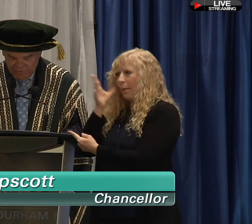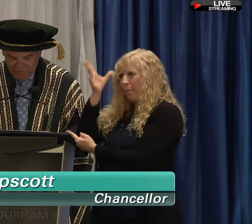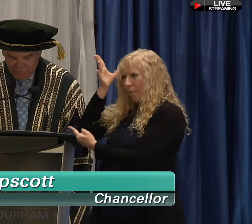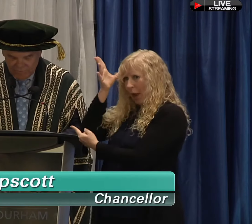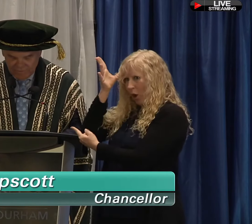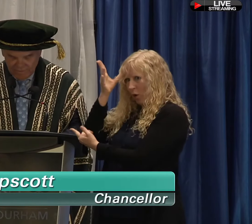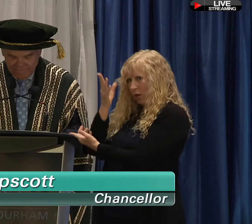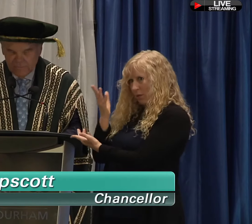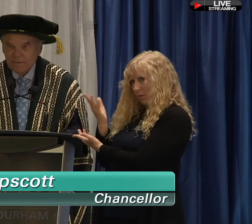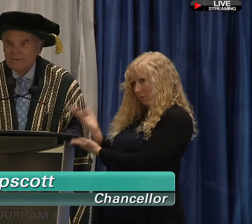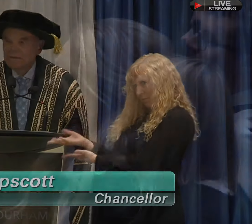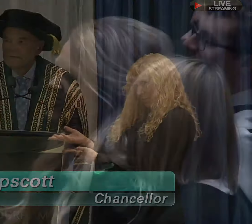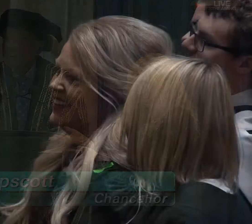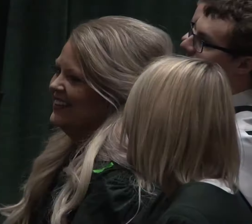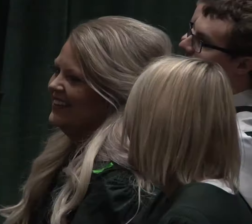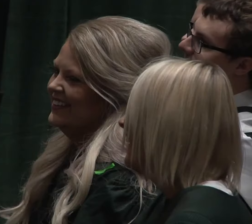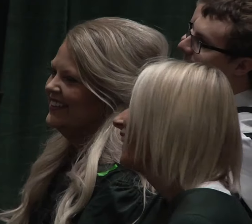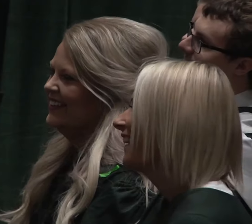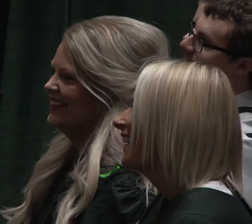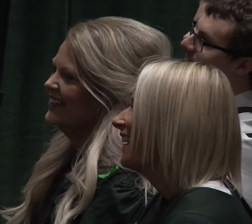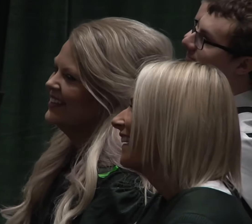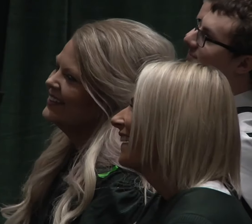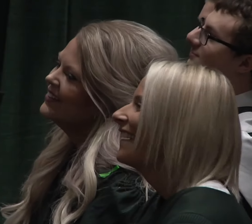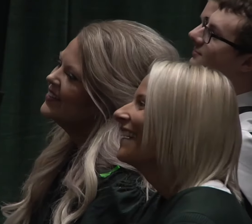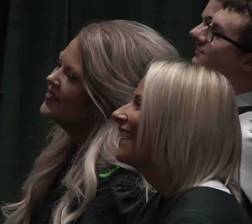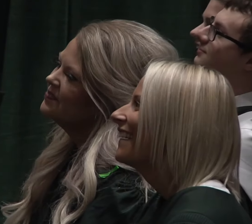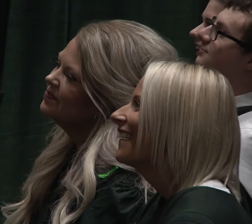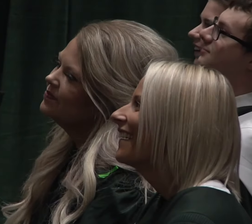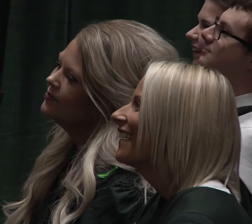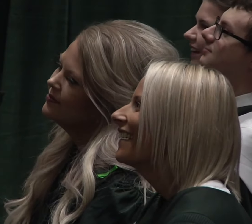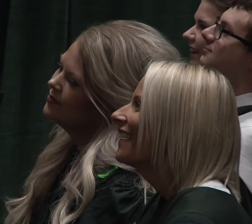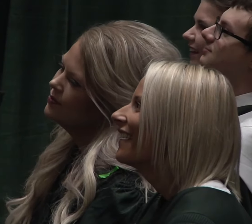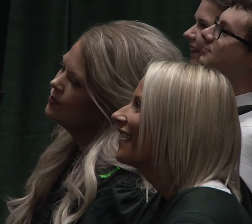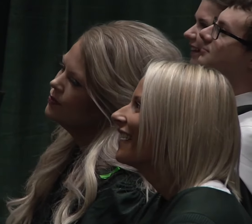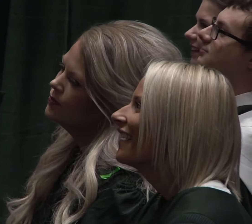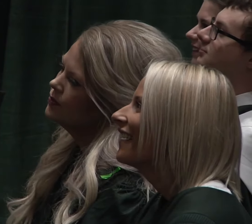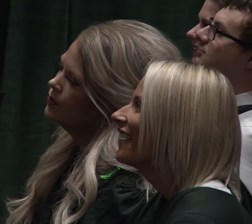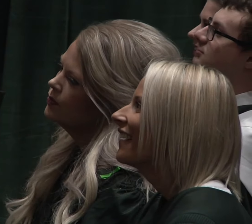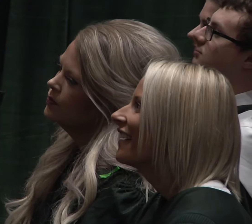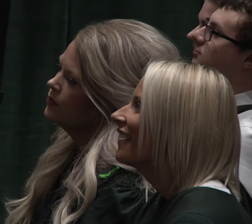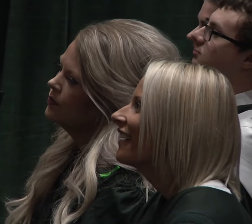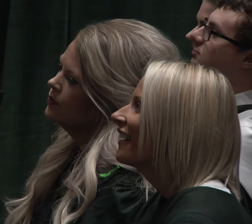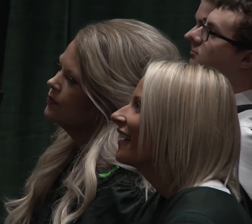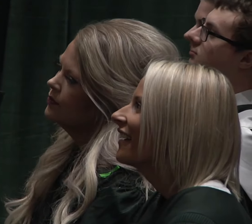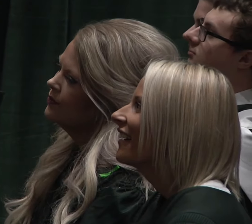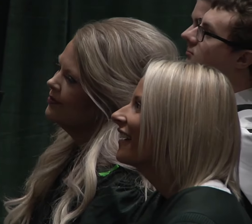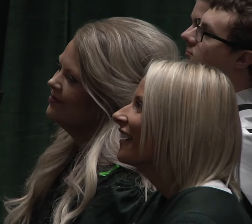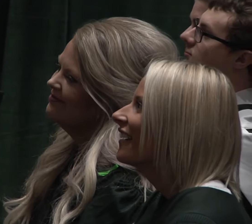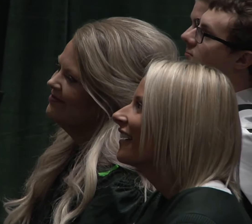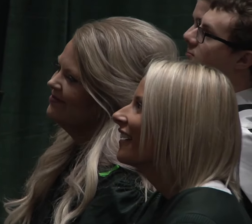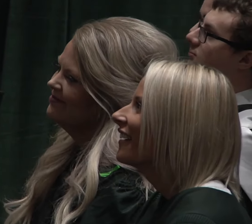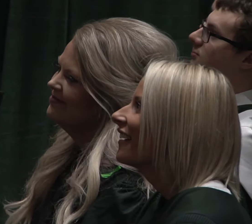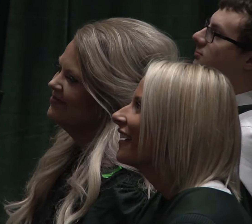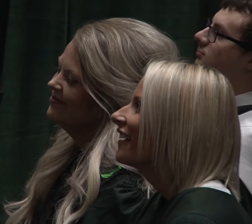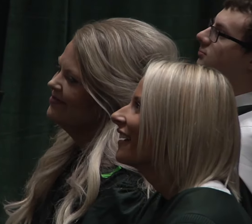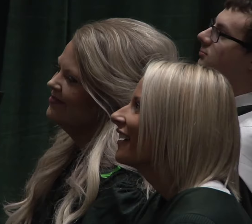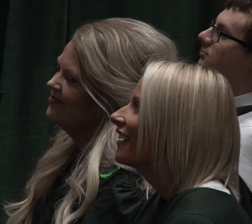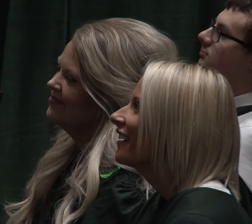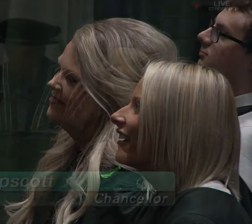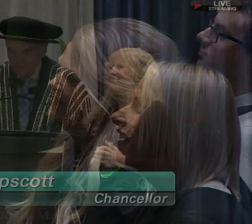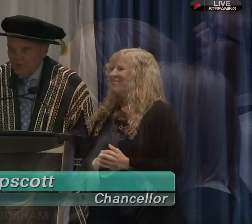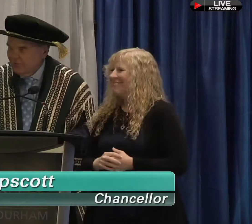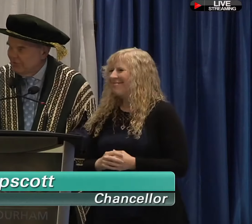in tow, okay? So that pretty much sums it up. Are there any questions, or can we move